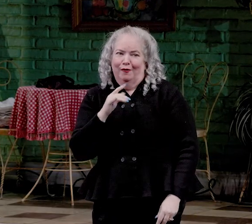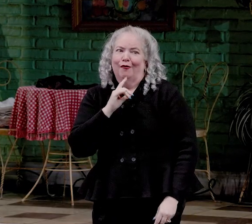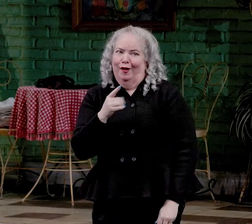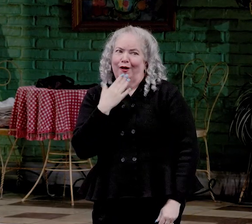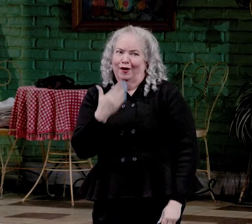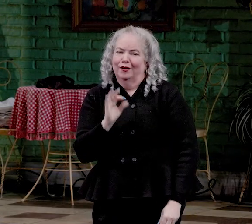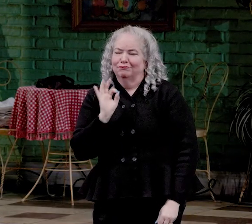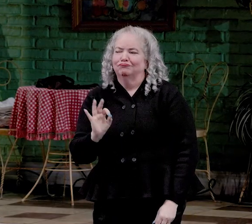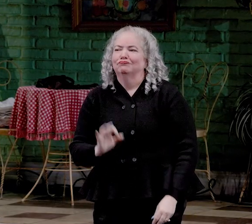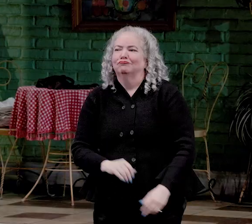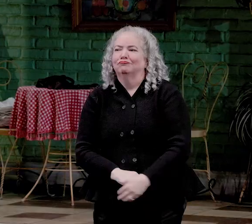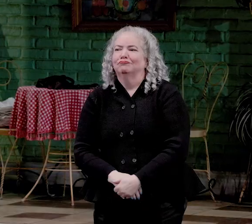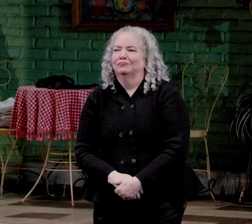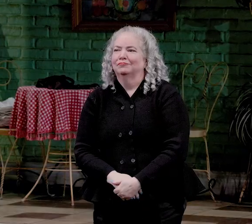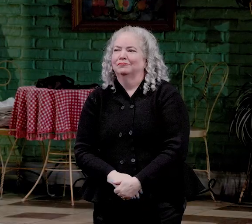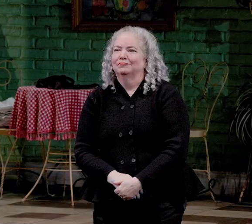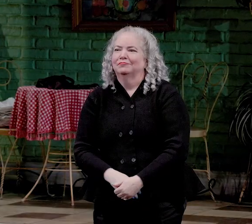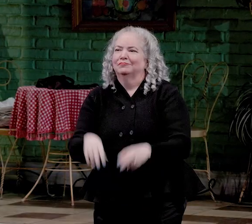treat.